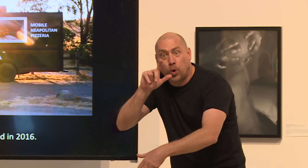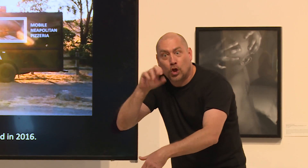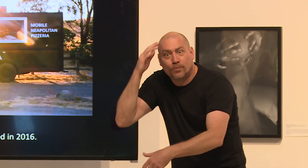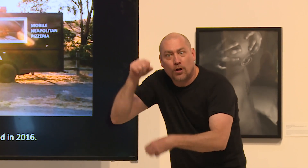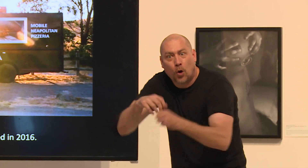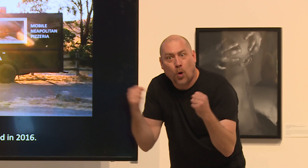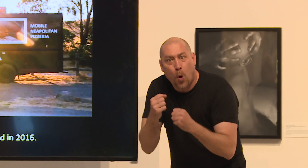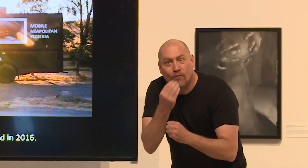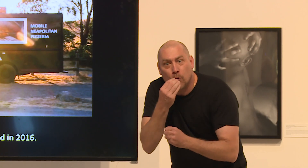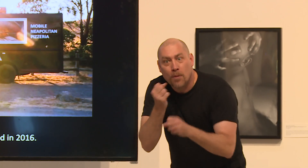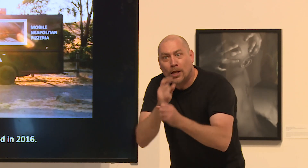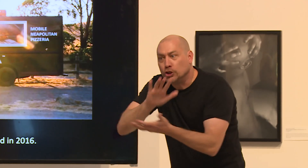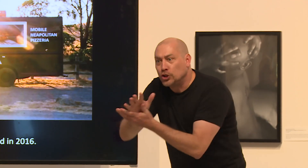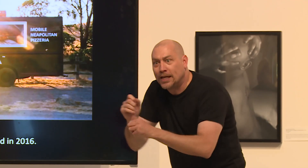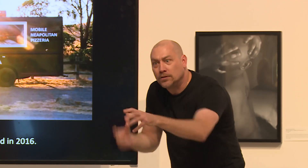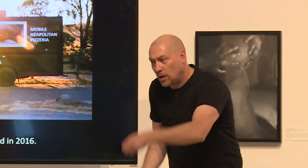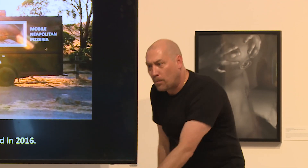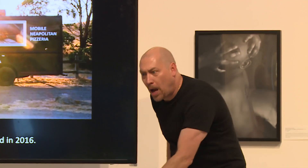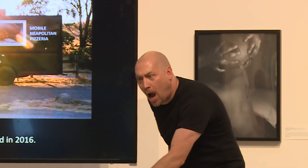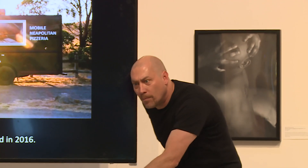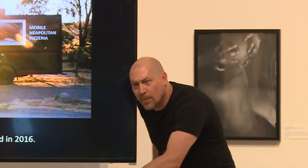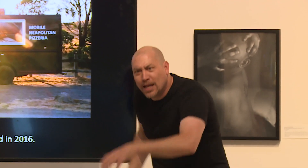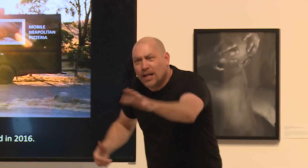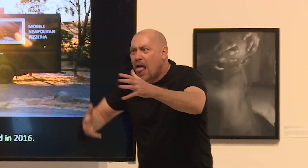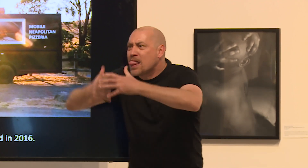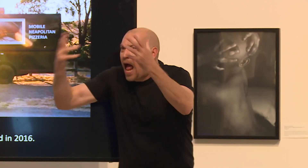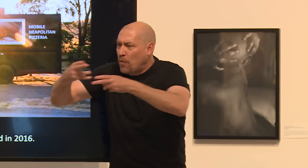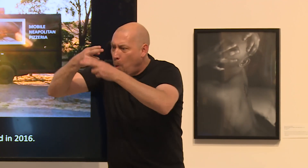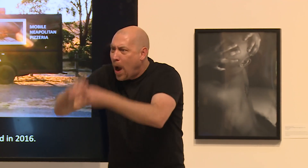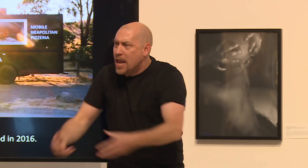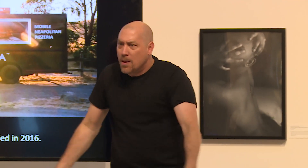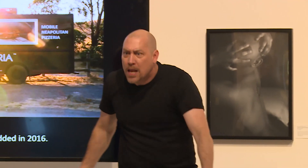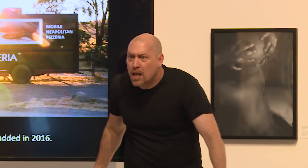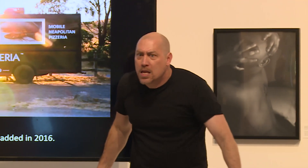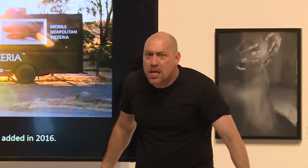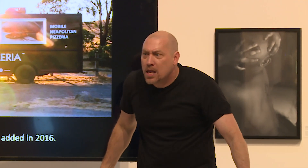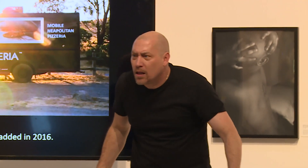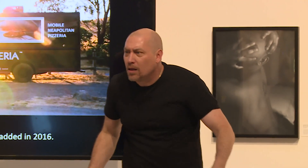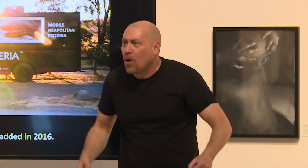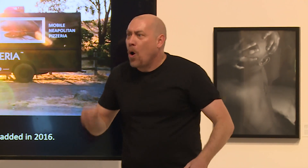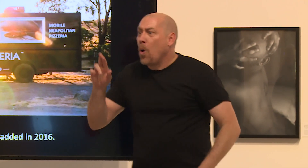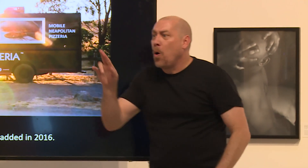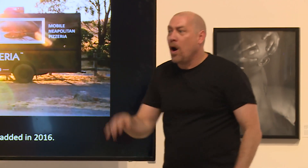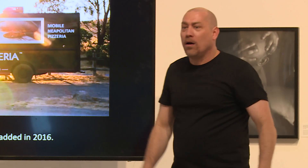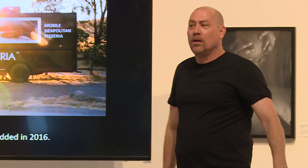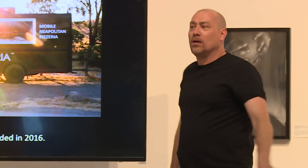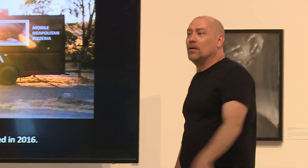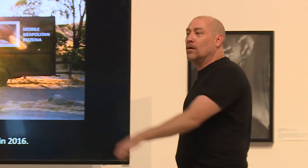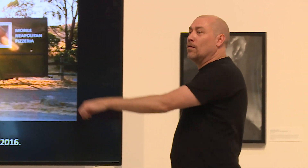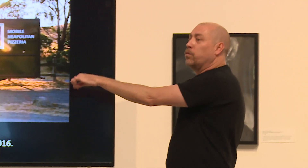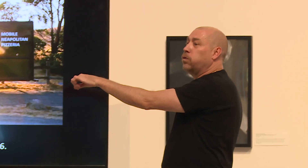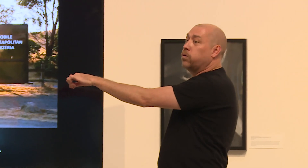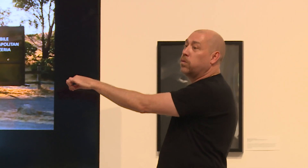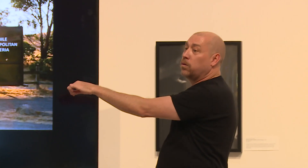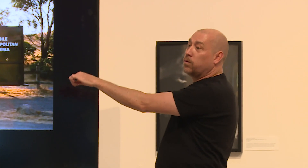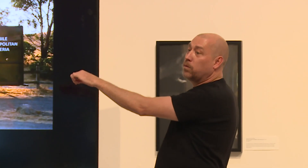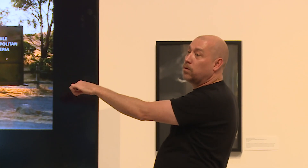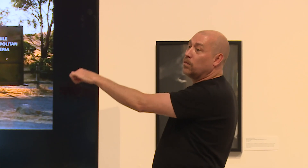can repaint or change or get rid of a lot of the weight, maybe the refrigerator or some other things, because we're not going to be needing